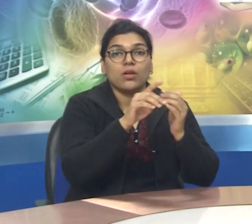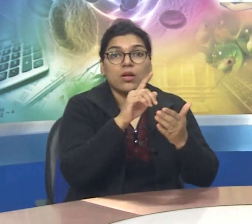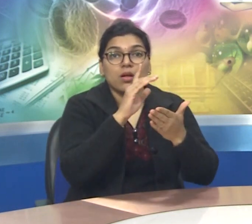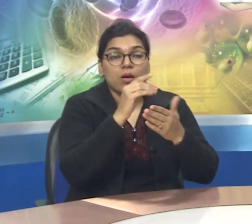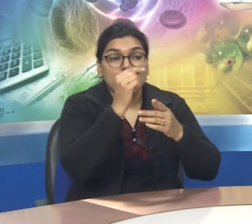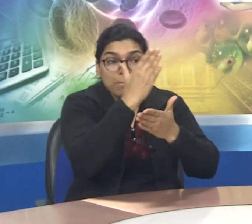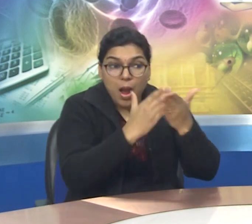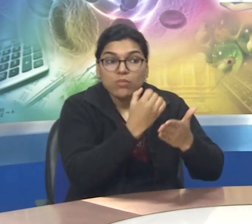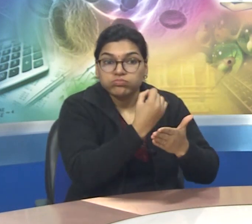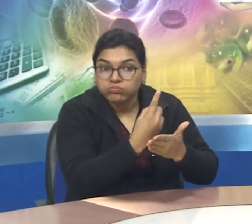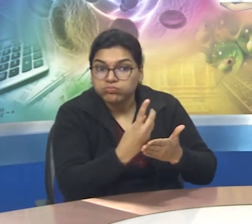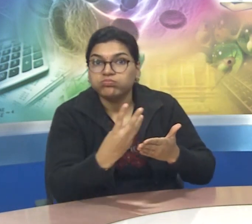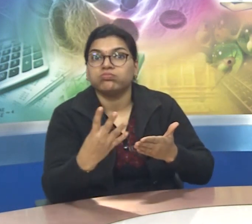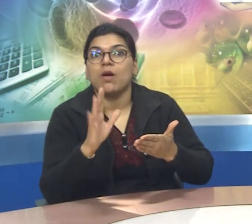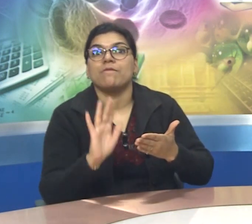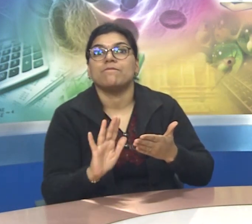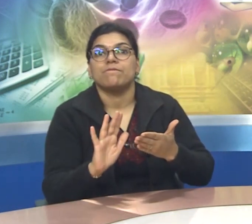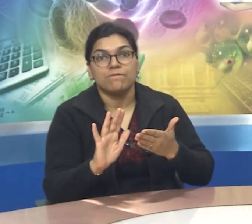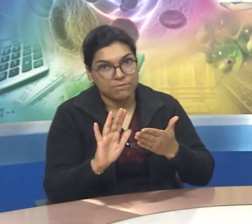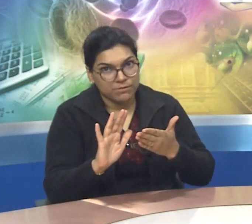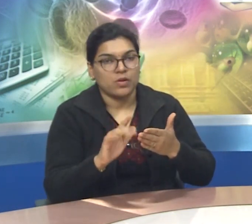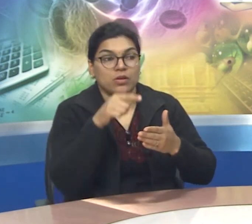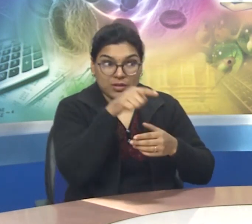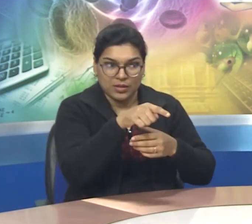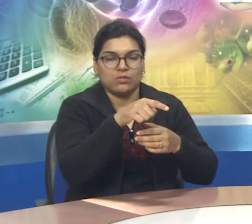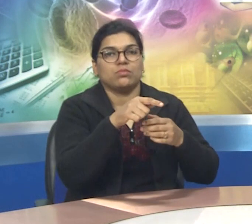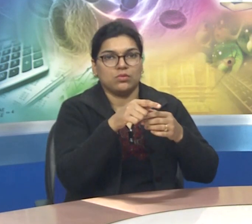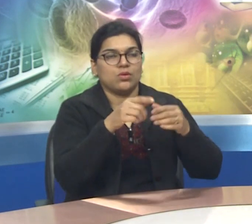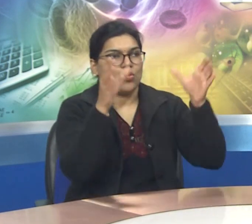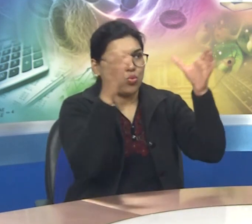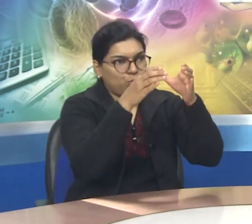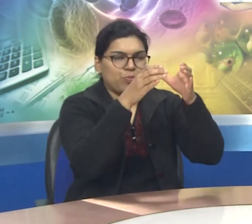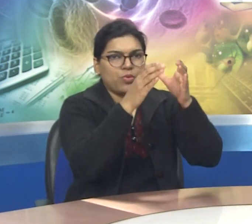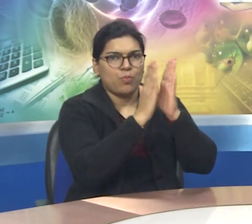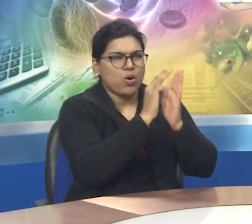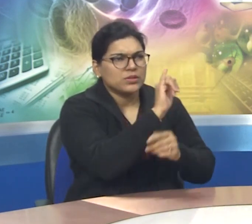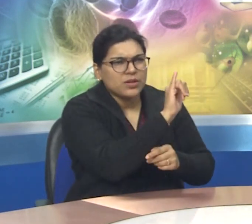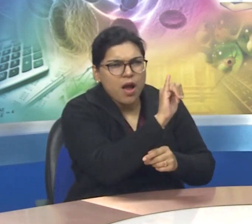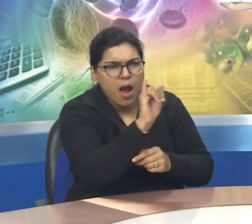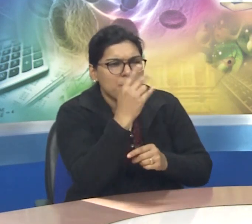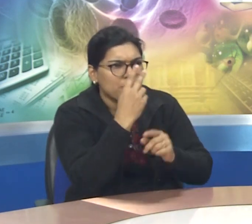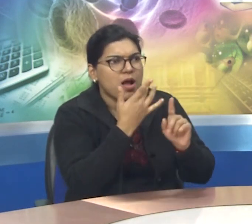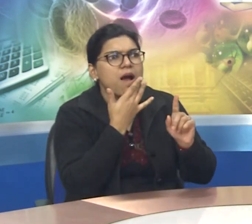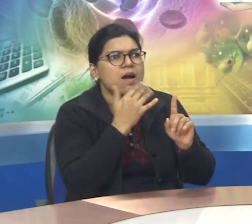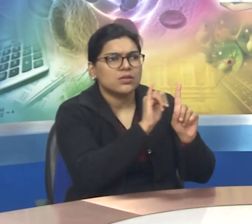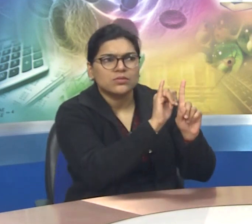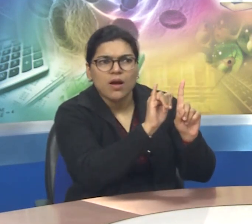This law emphasizes on the need to arrange the books on shelves in classified sequence based on